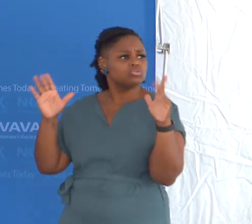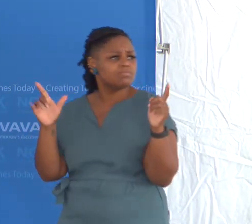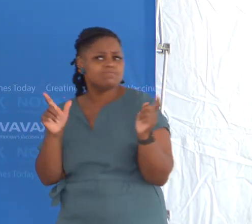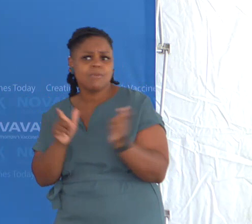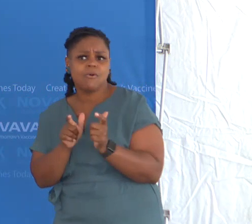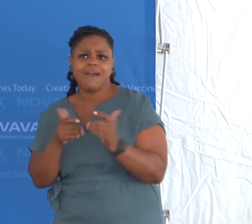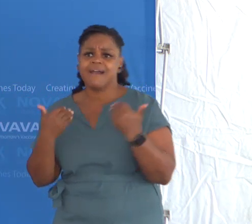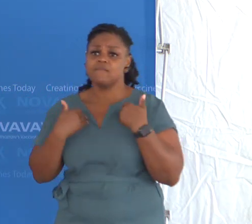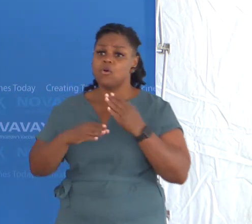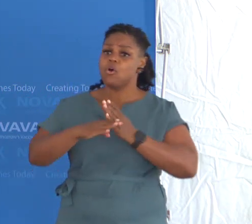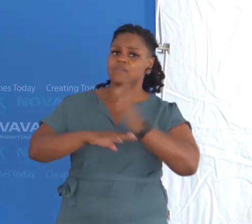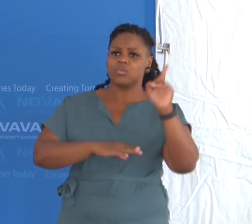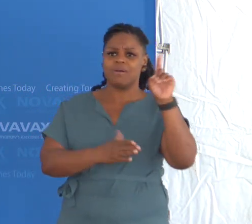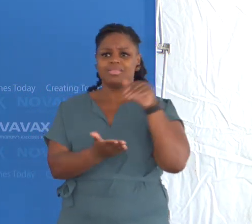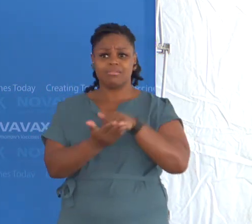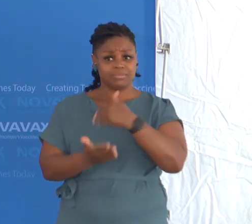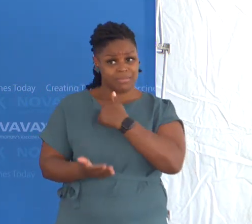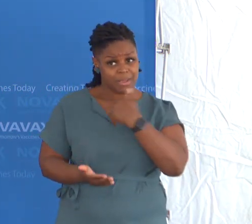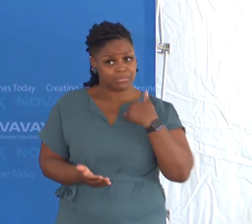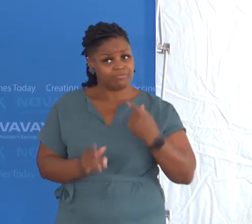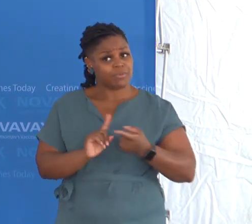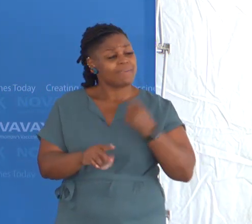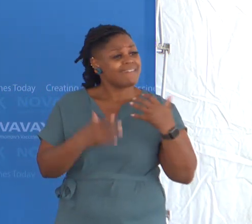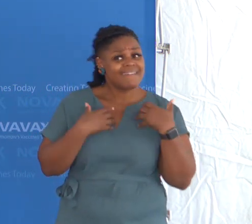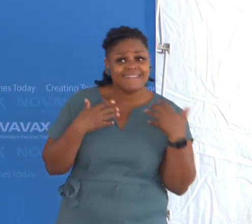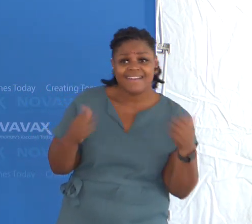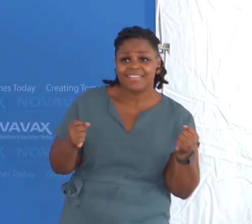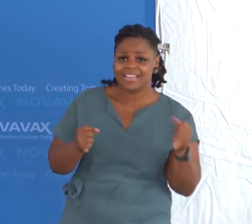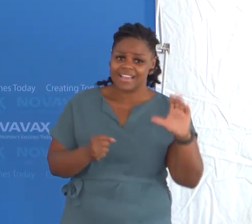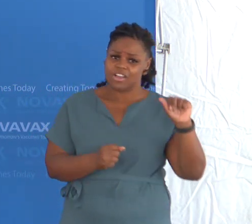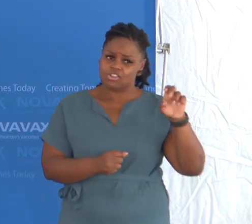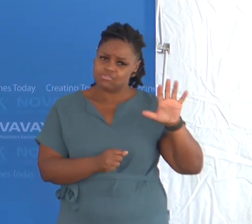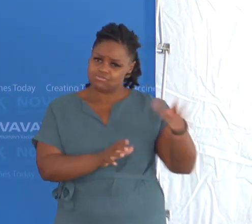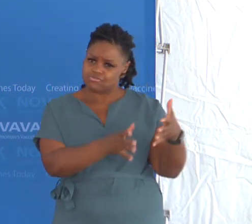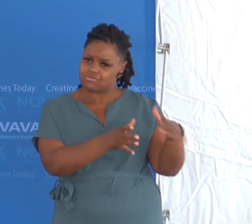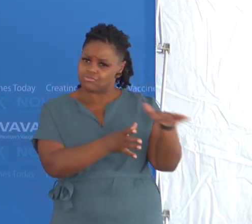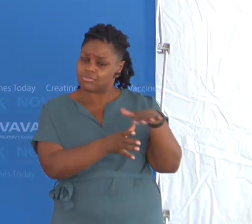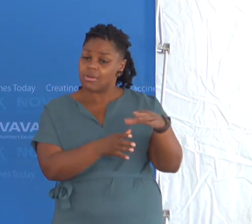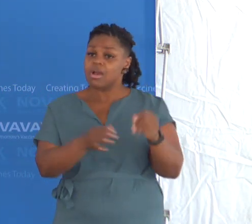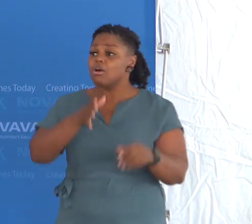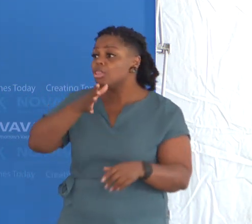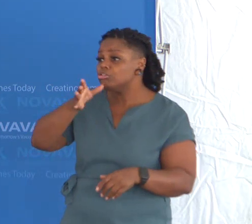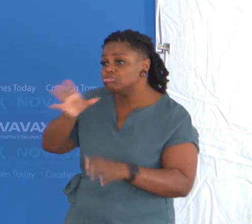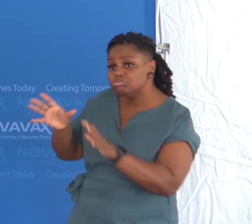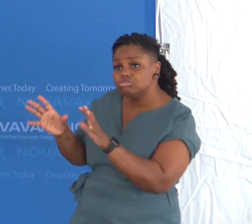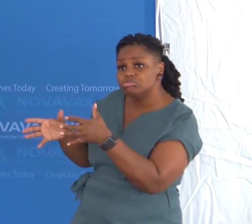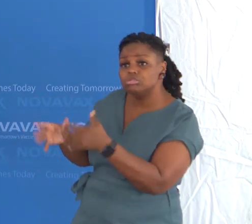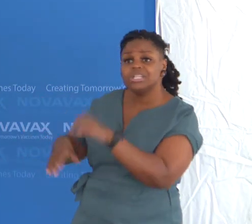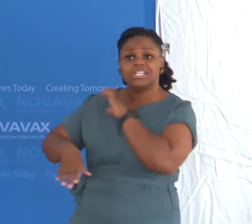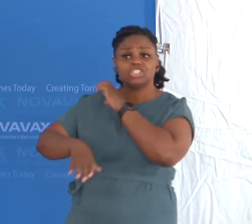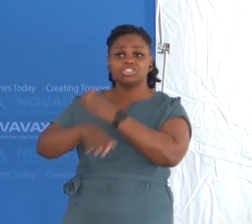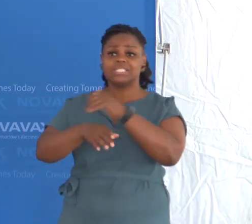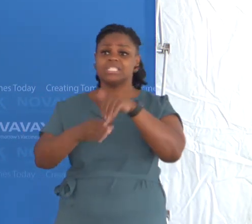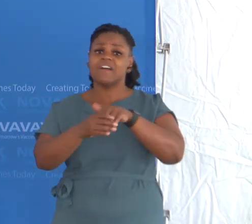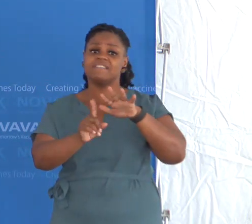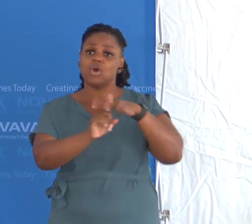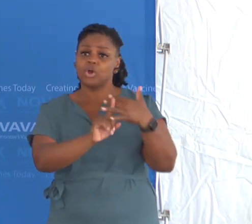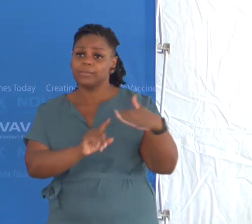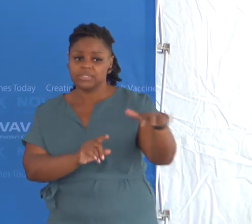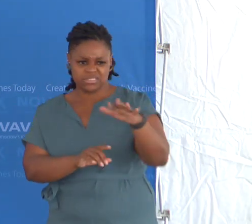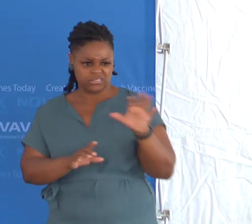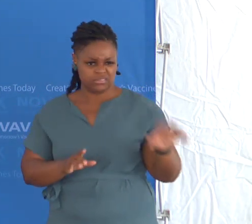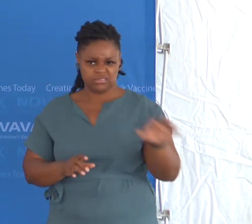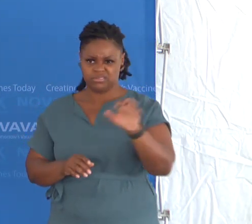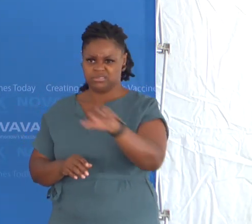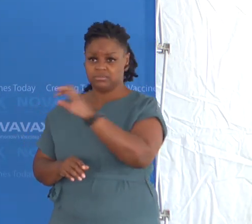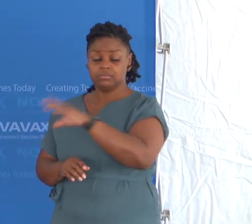members, and they range from the healthcare space to agriculture to energy and the environment. But it's so refreshing to see how